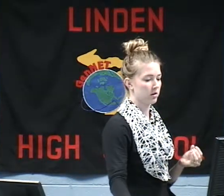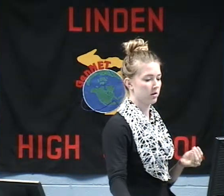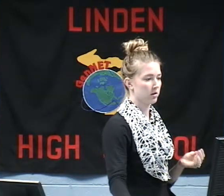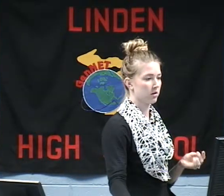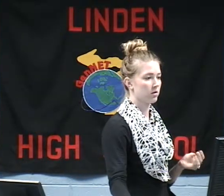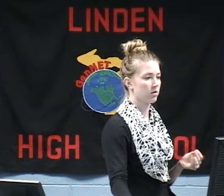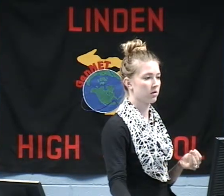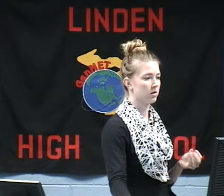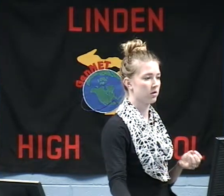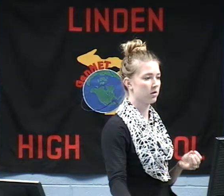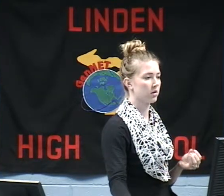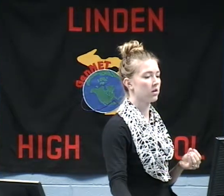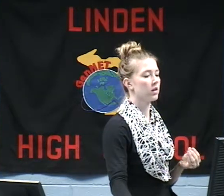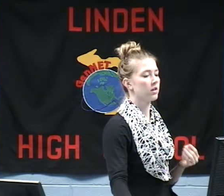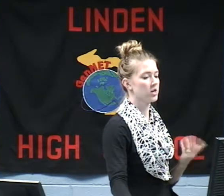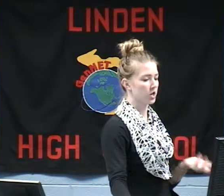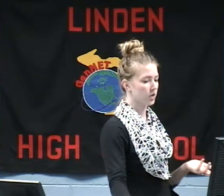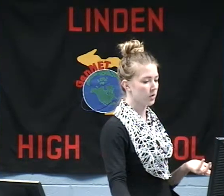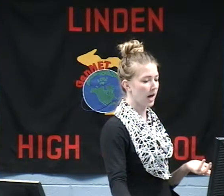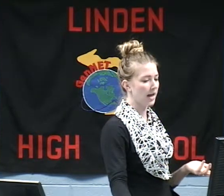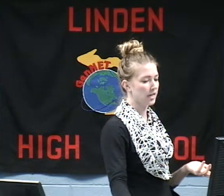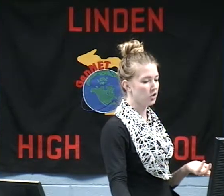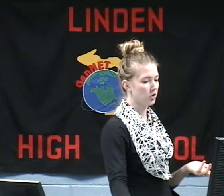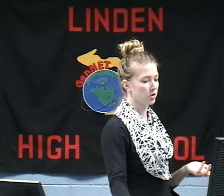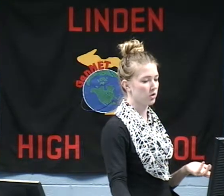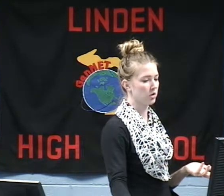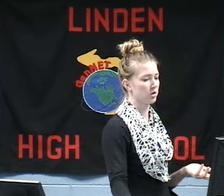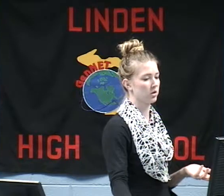the cottage thing. They took her to a cottage.